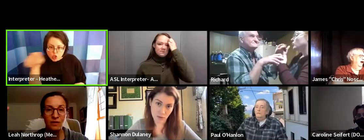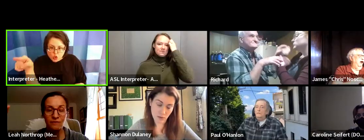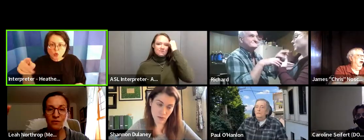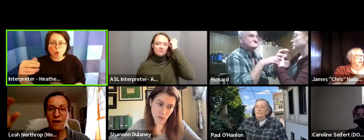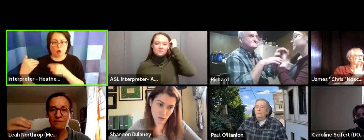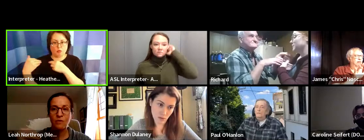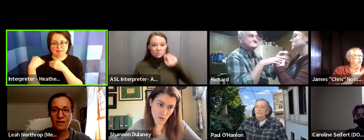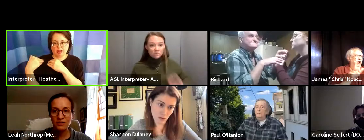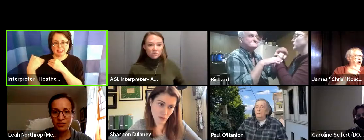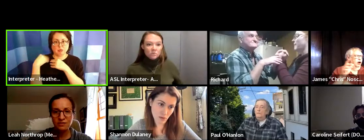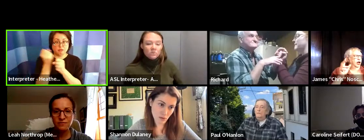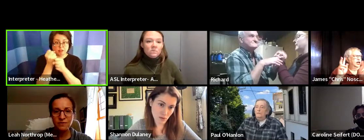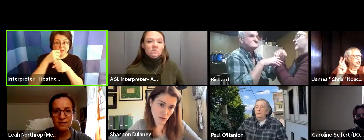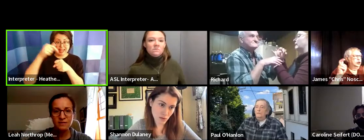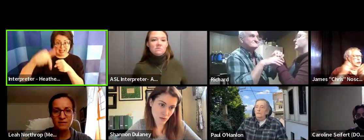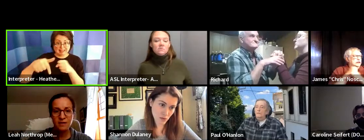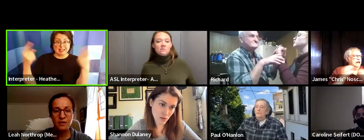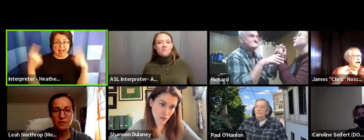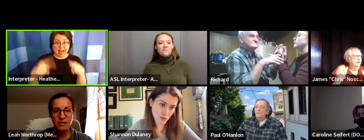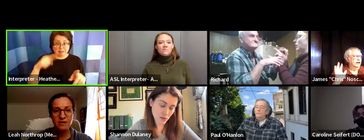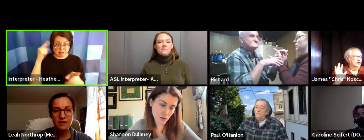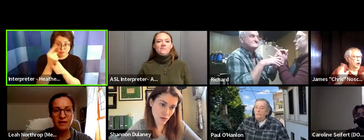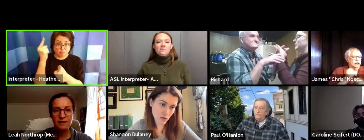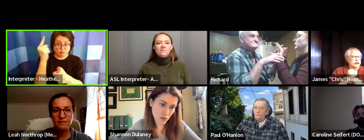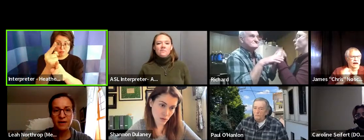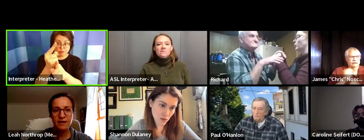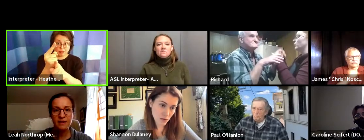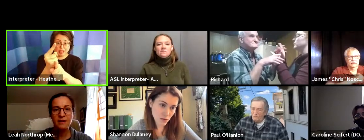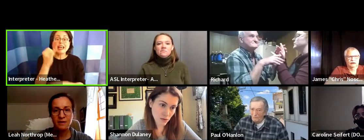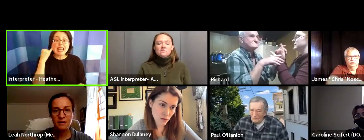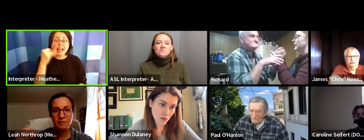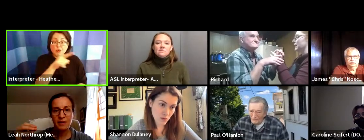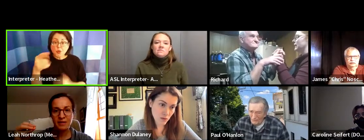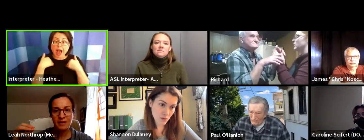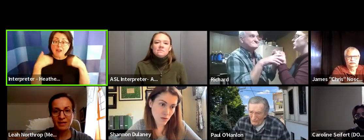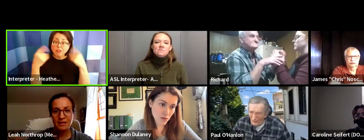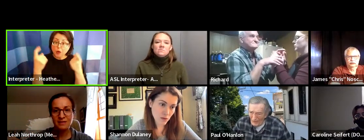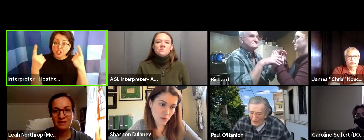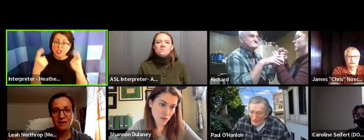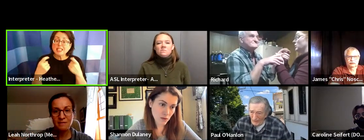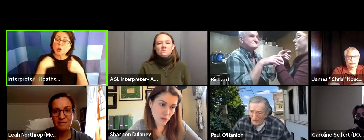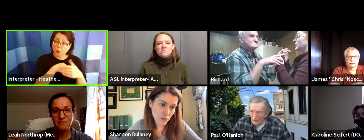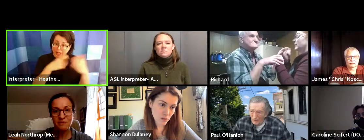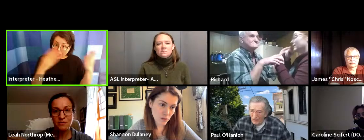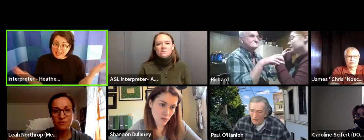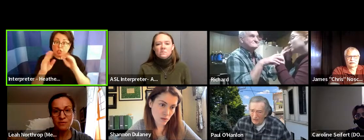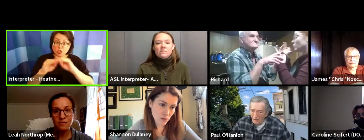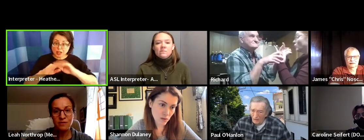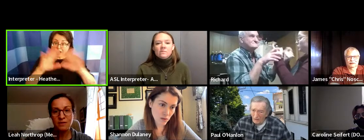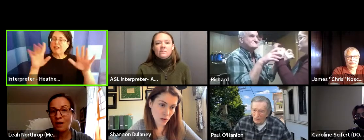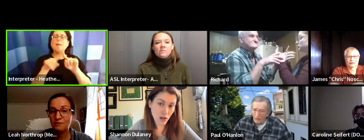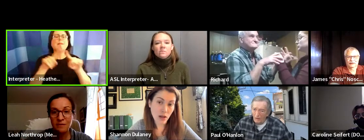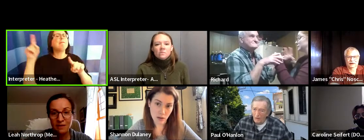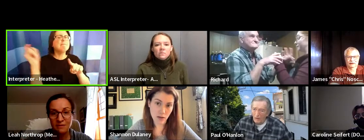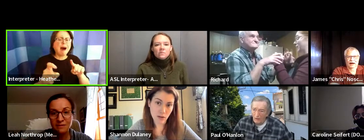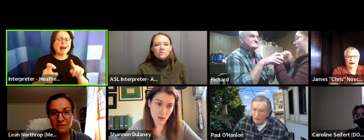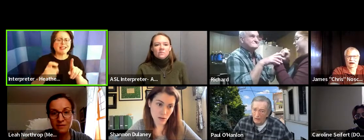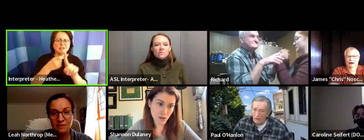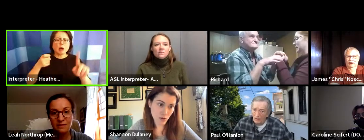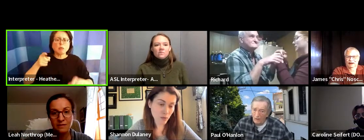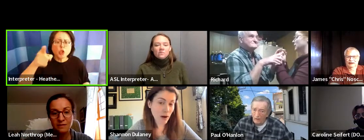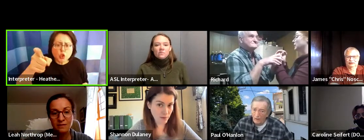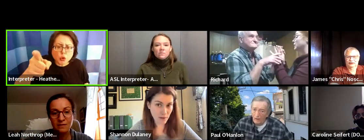And if you have questions for us, we're here to clarify, but it needs to come from you, not from